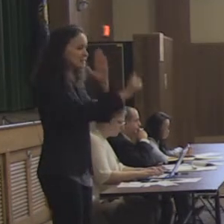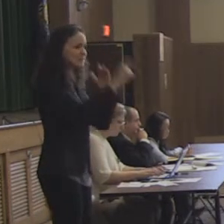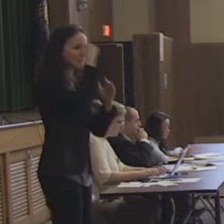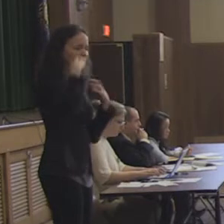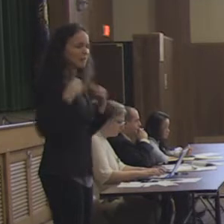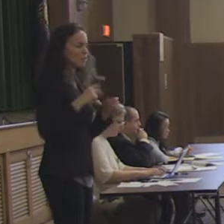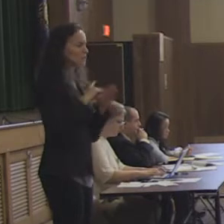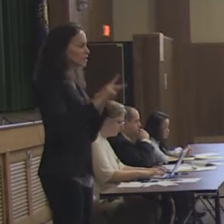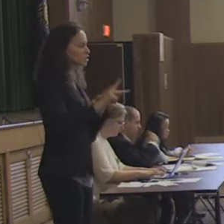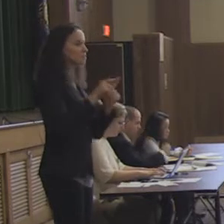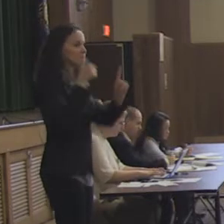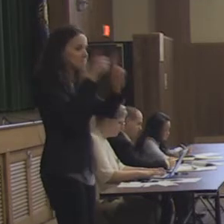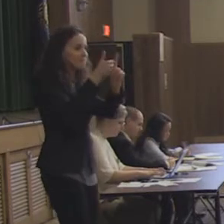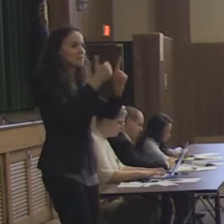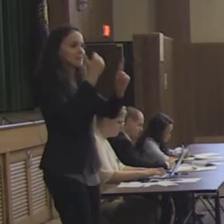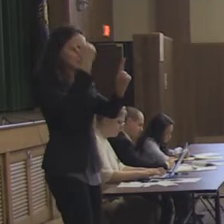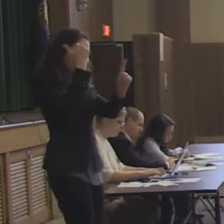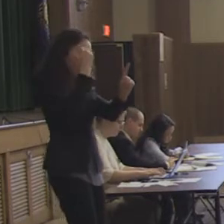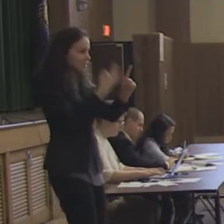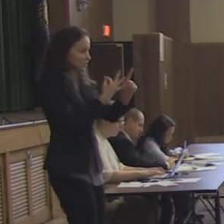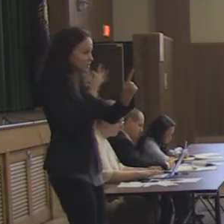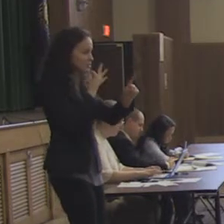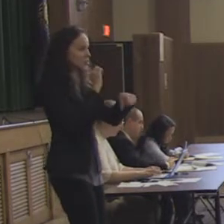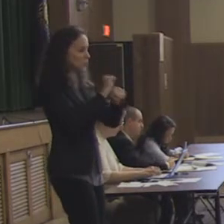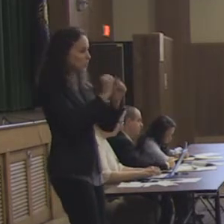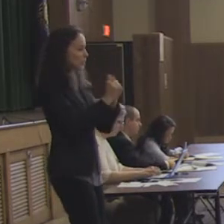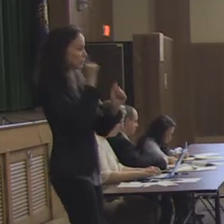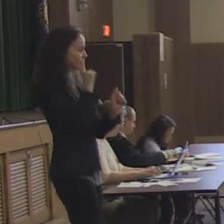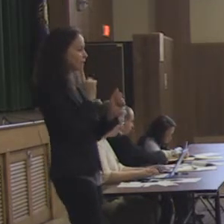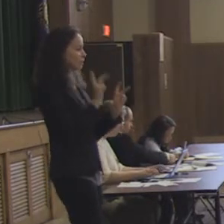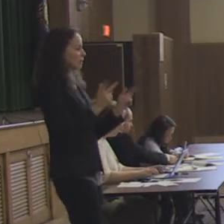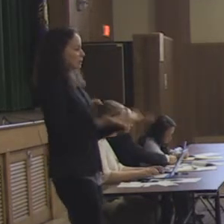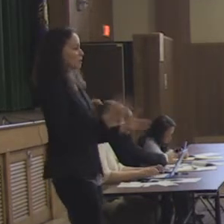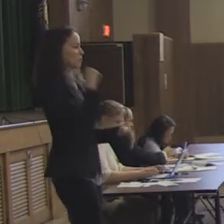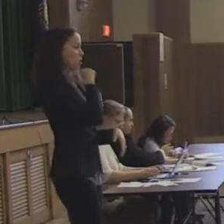have knowledge and expertise in working with the deaf in Milwaukee. Thank you.